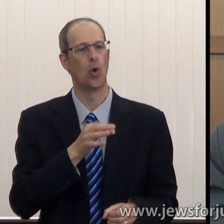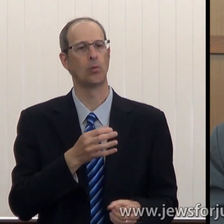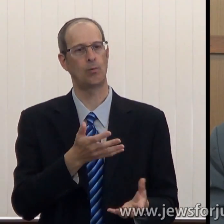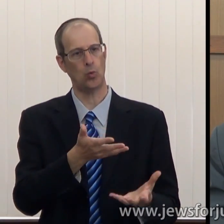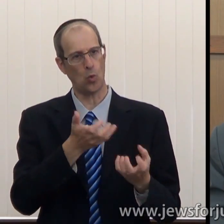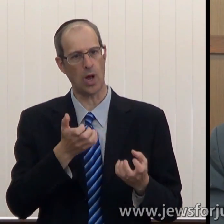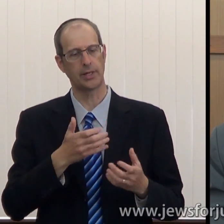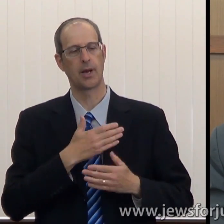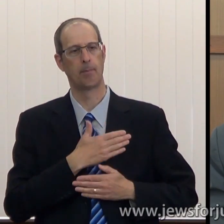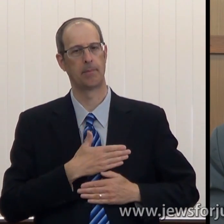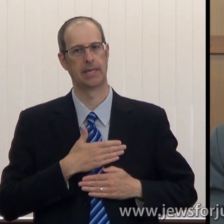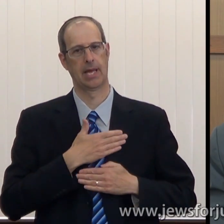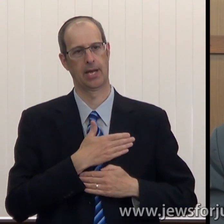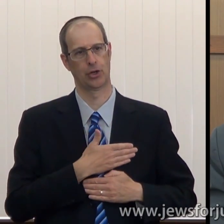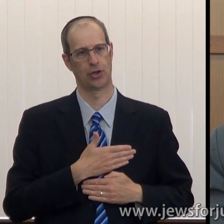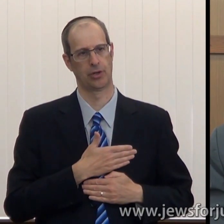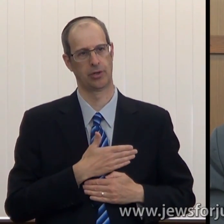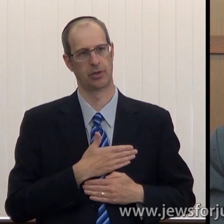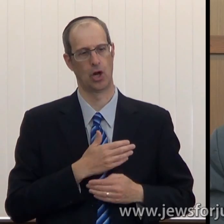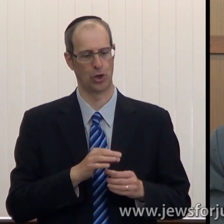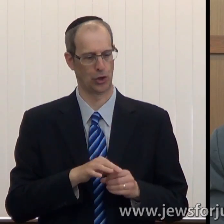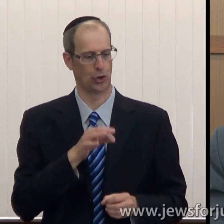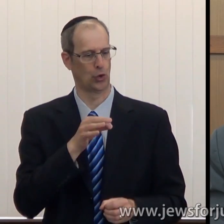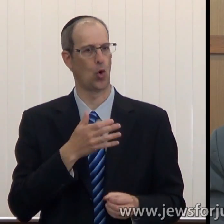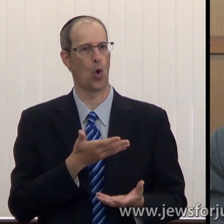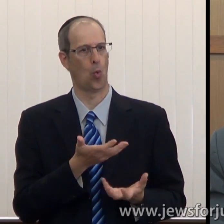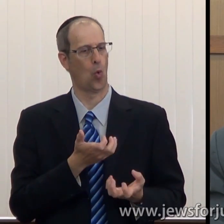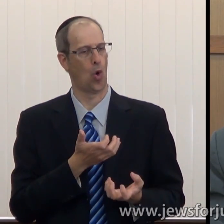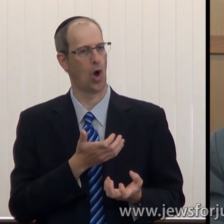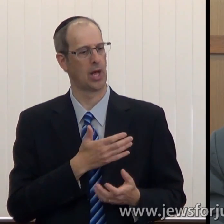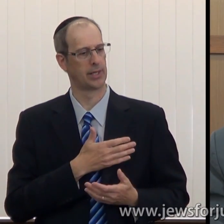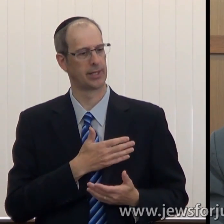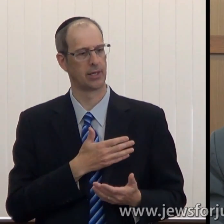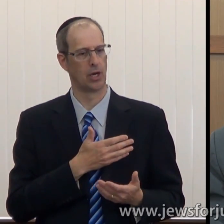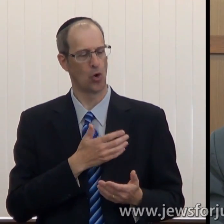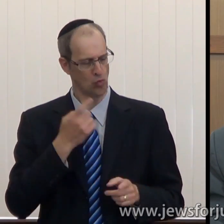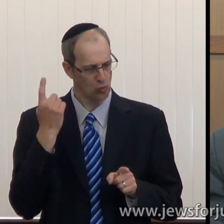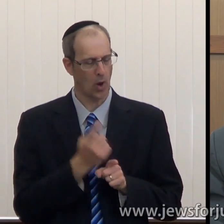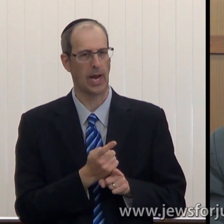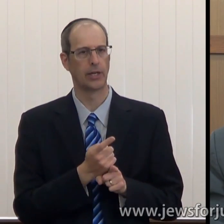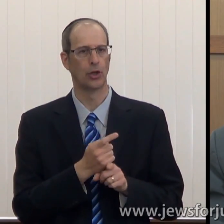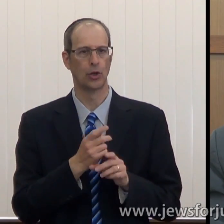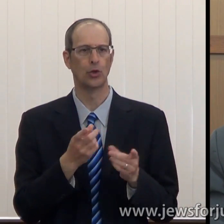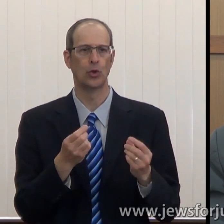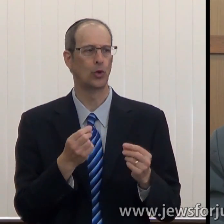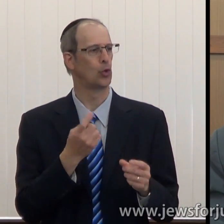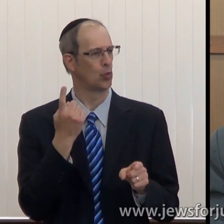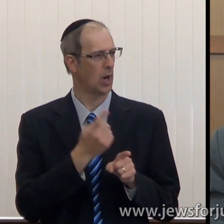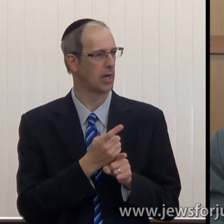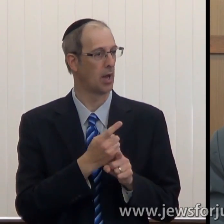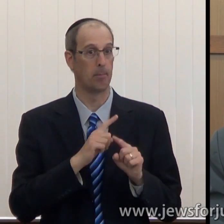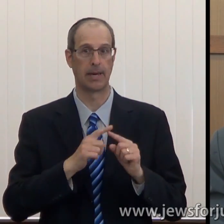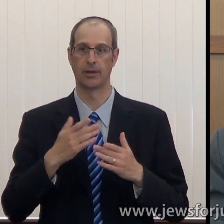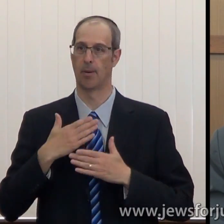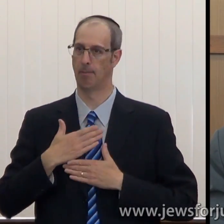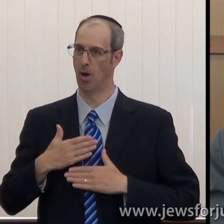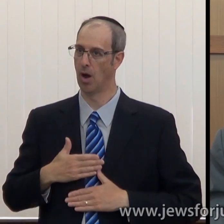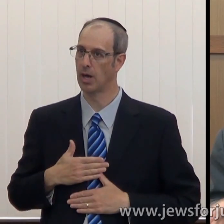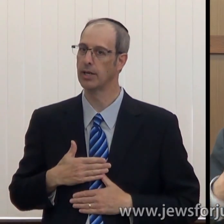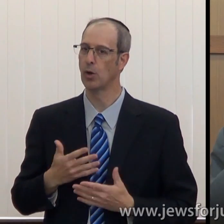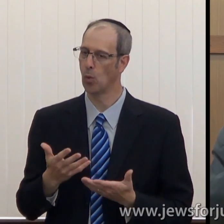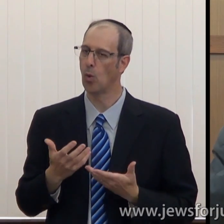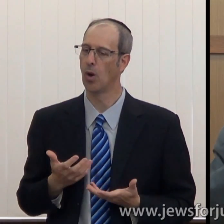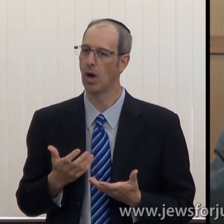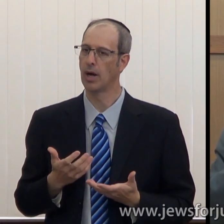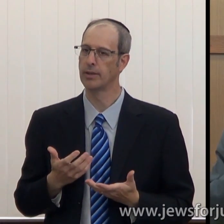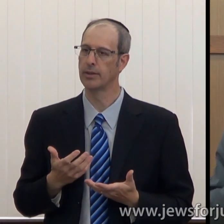wants pleasure. The soul wants to do the right thing. What does the body want? The